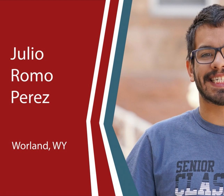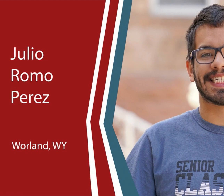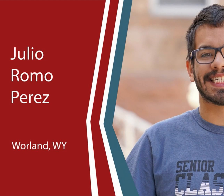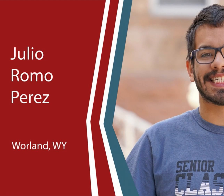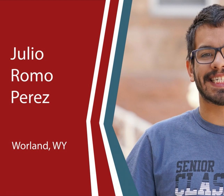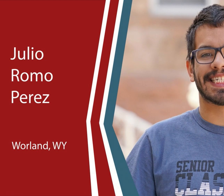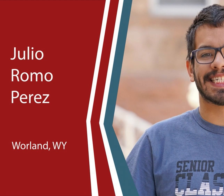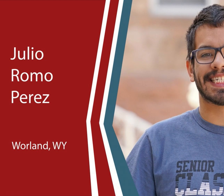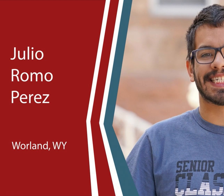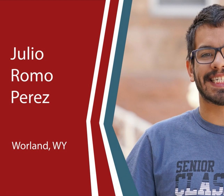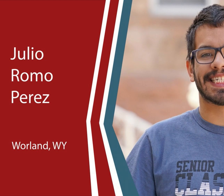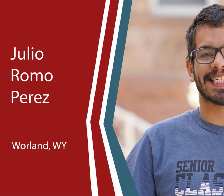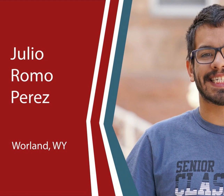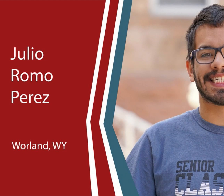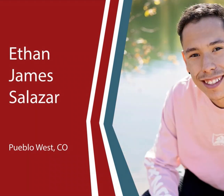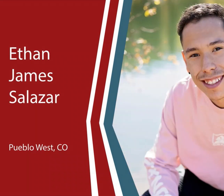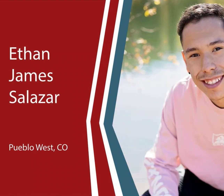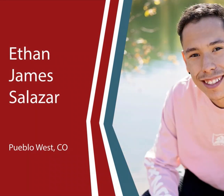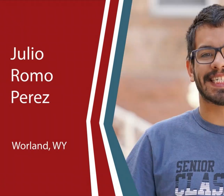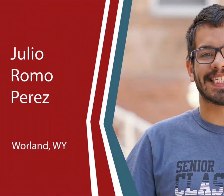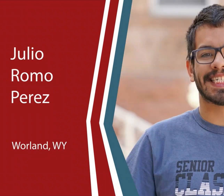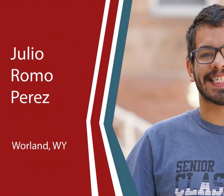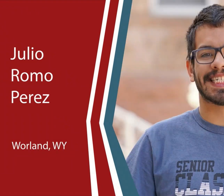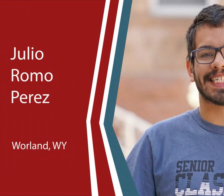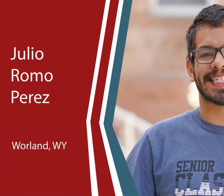Walking south up the steps